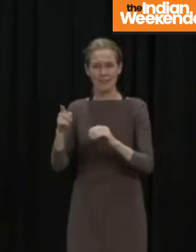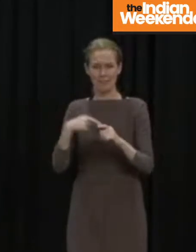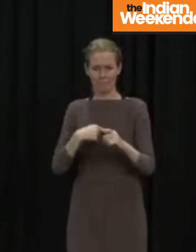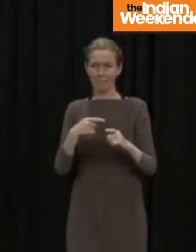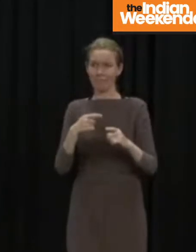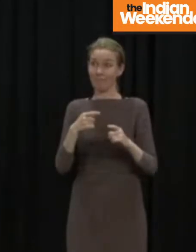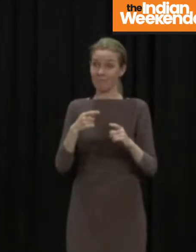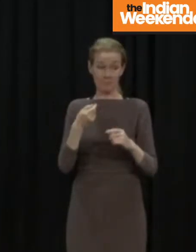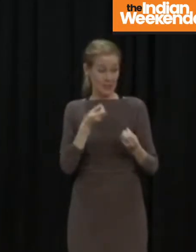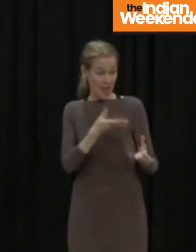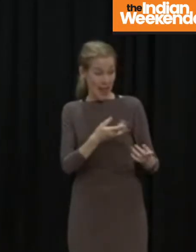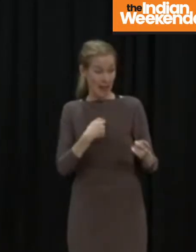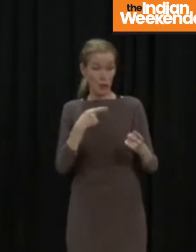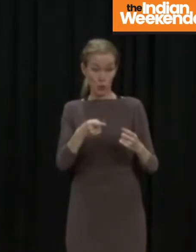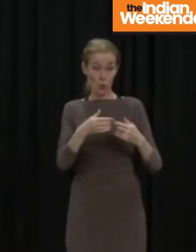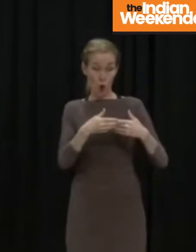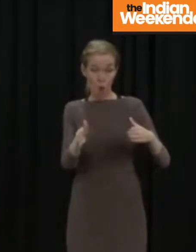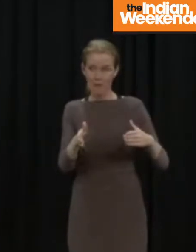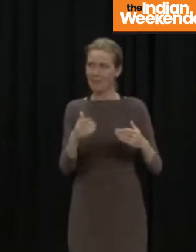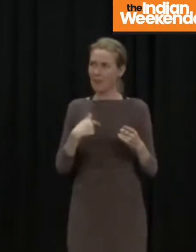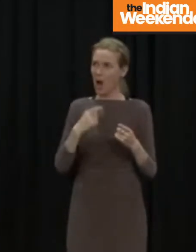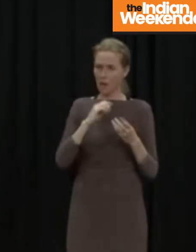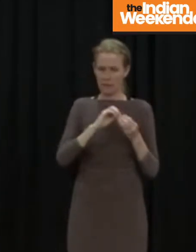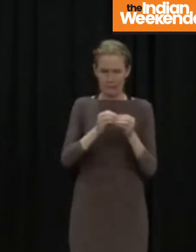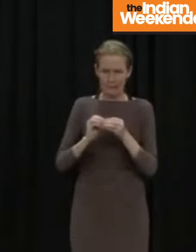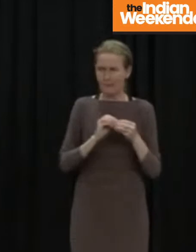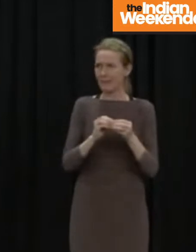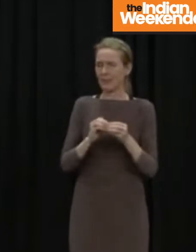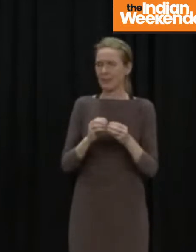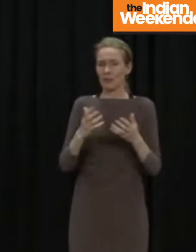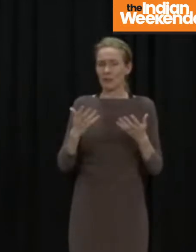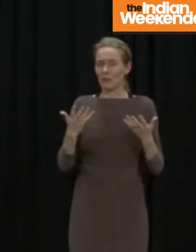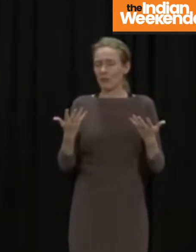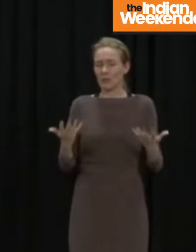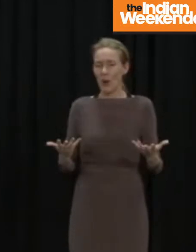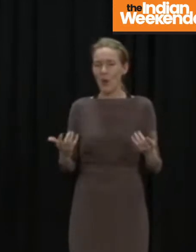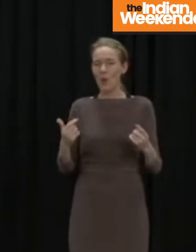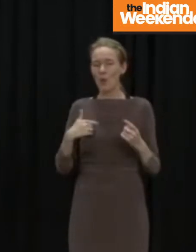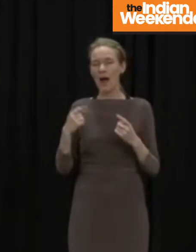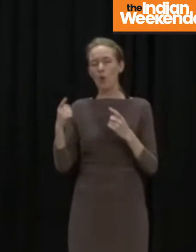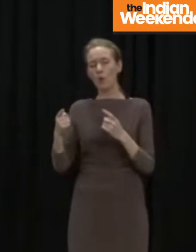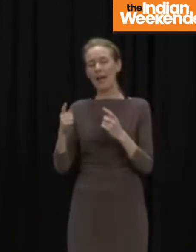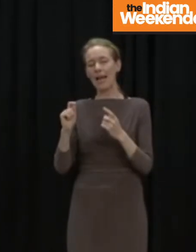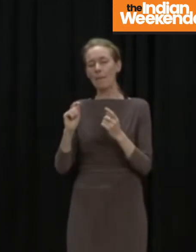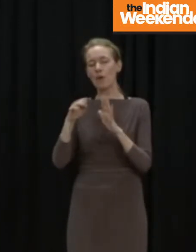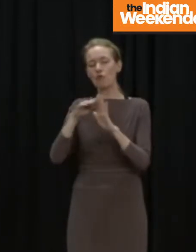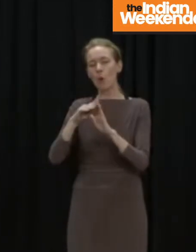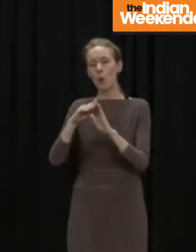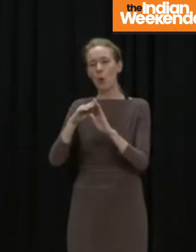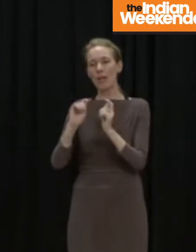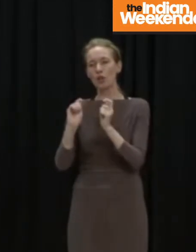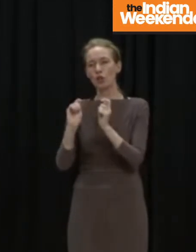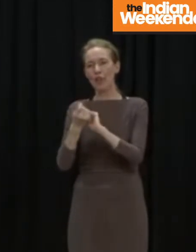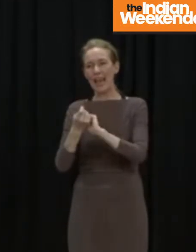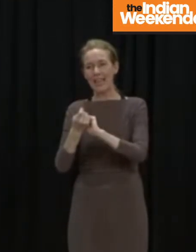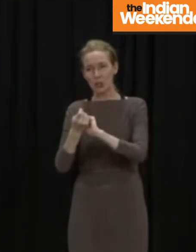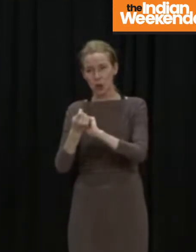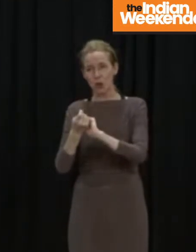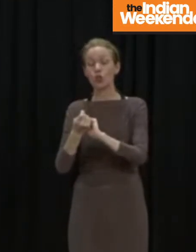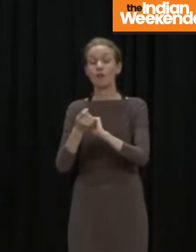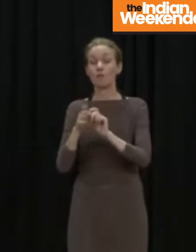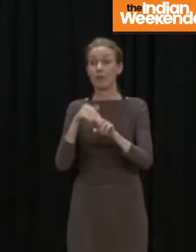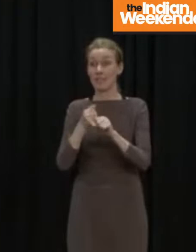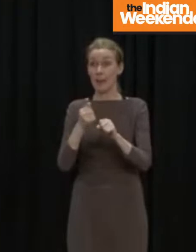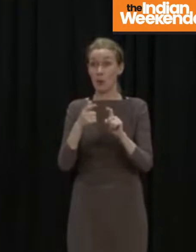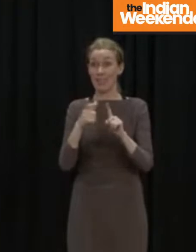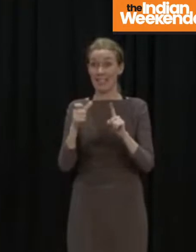had, and they would have had to do more in that respect. And so with the stepped down way that we are progressing for Auckland, actually